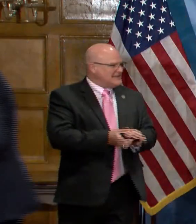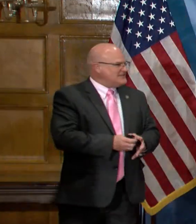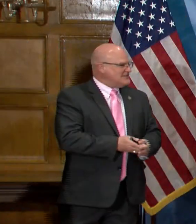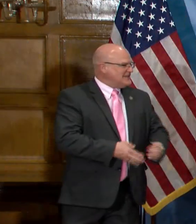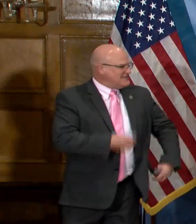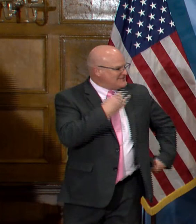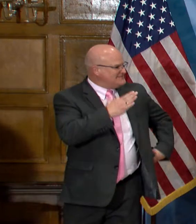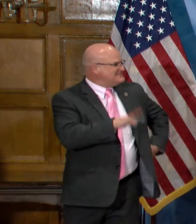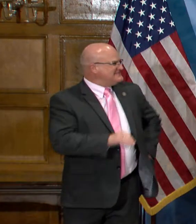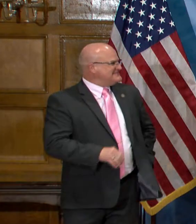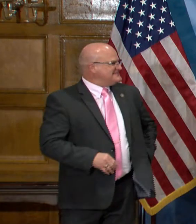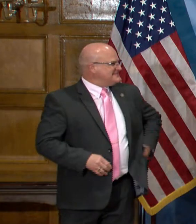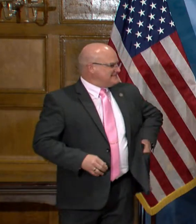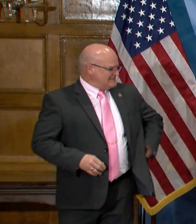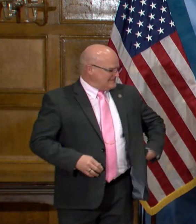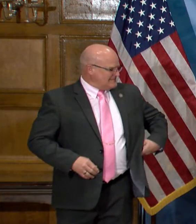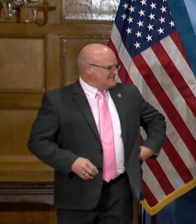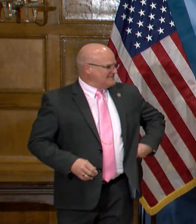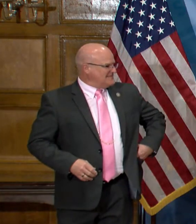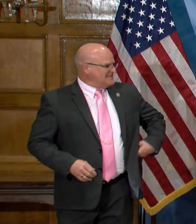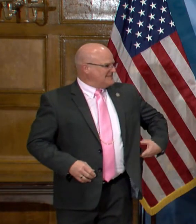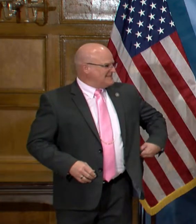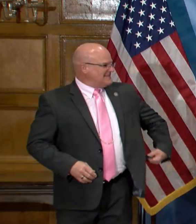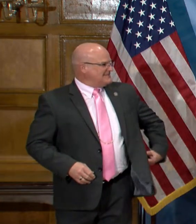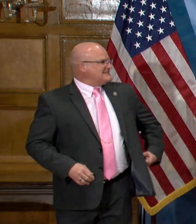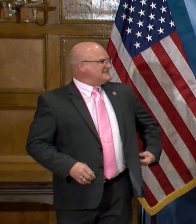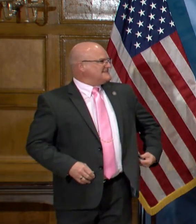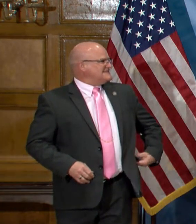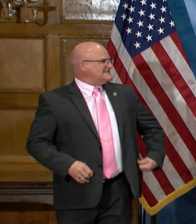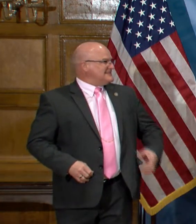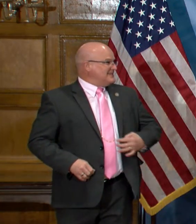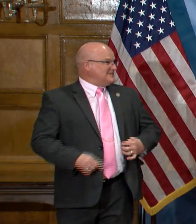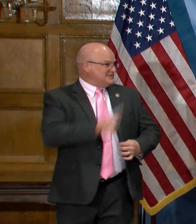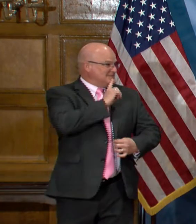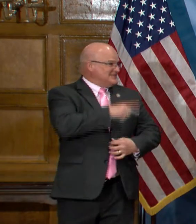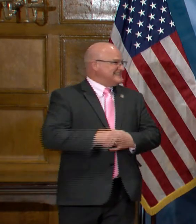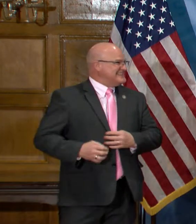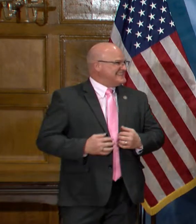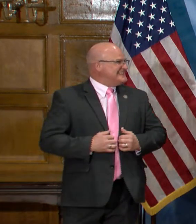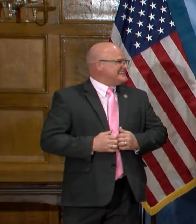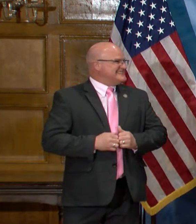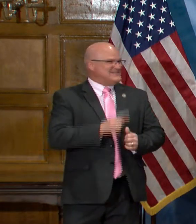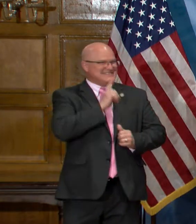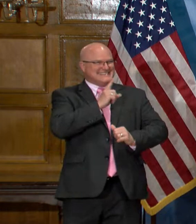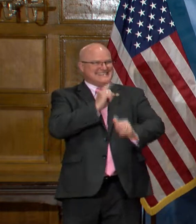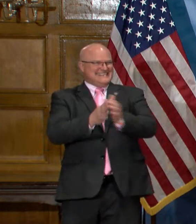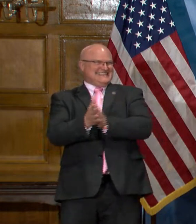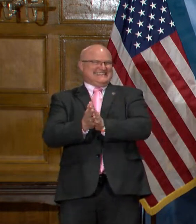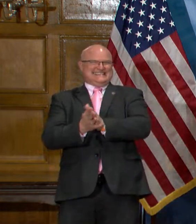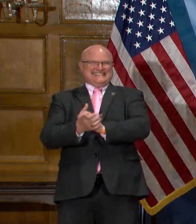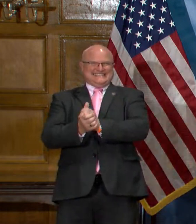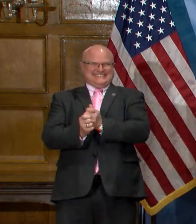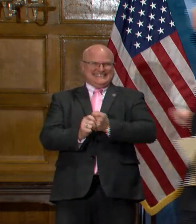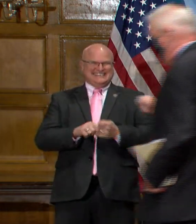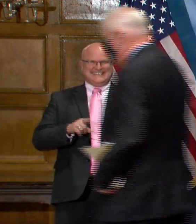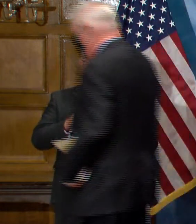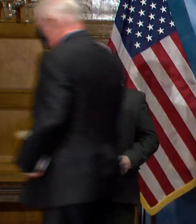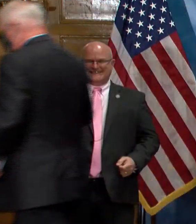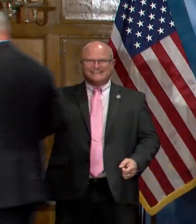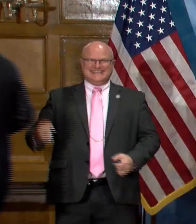Hey, Eddie. Lieutenant Governor. We're going to have to change the number from 100 to about 170.